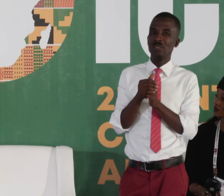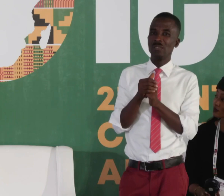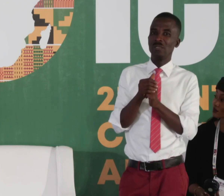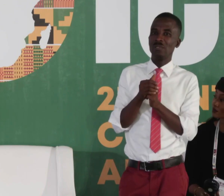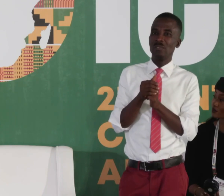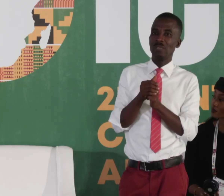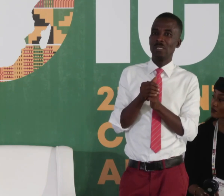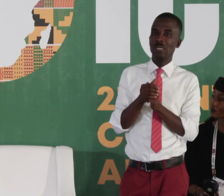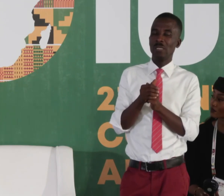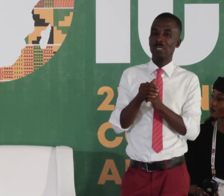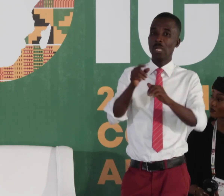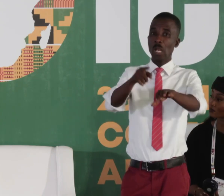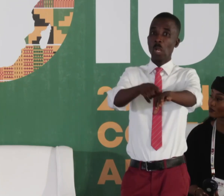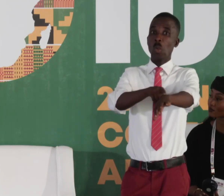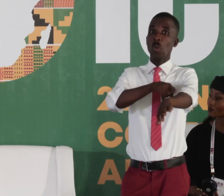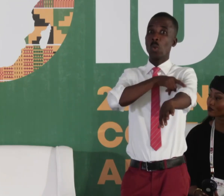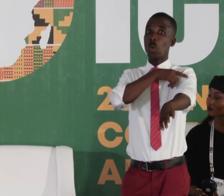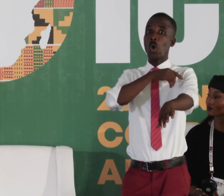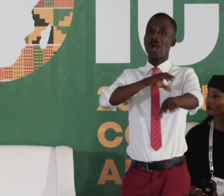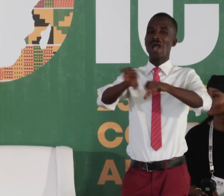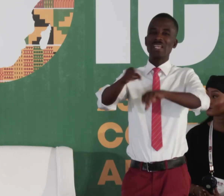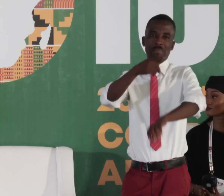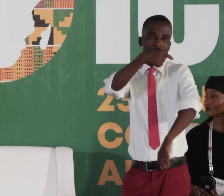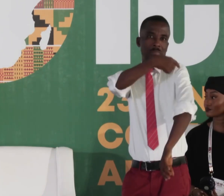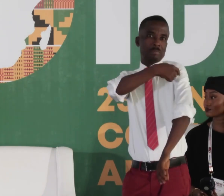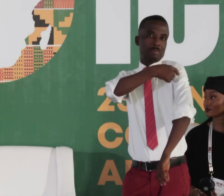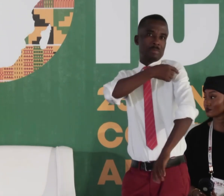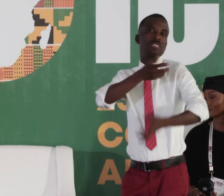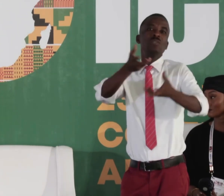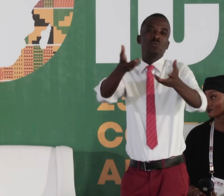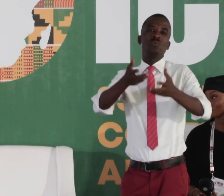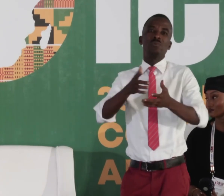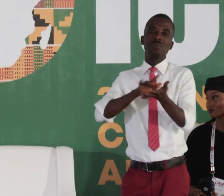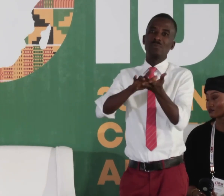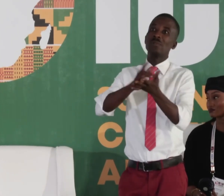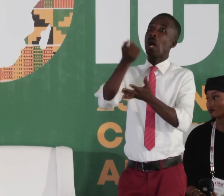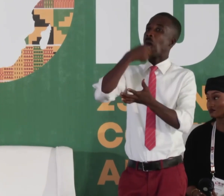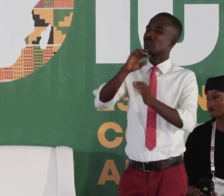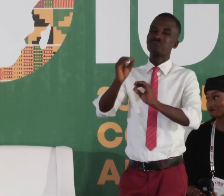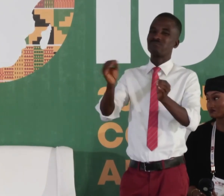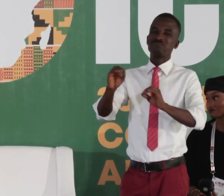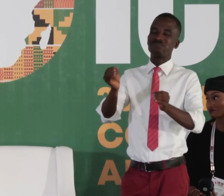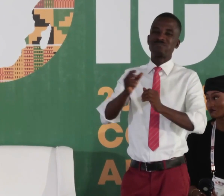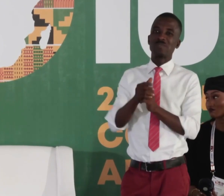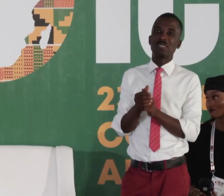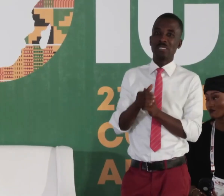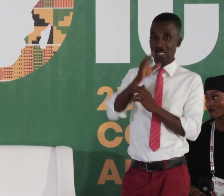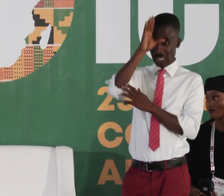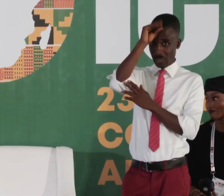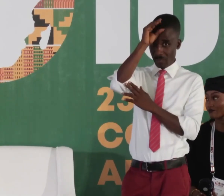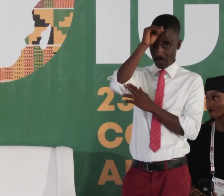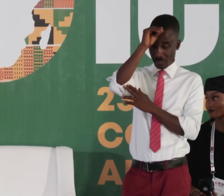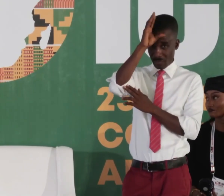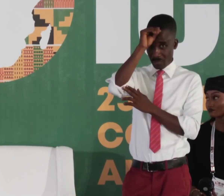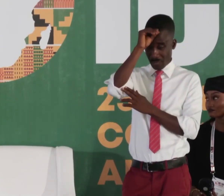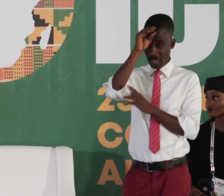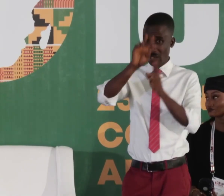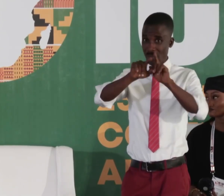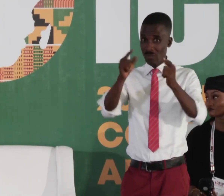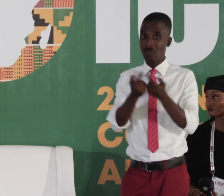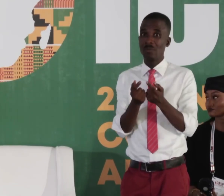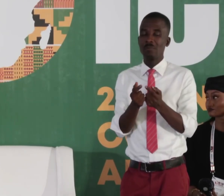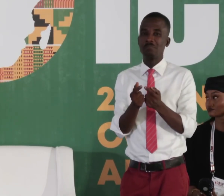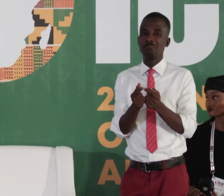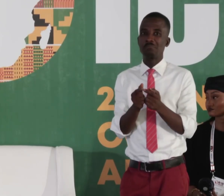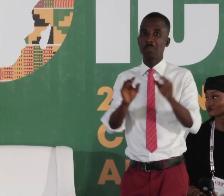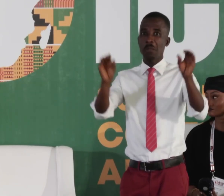the long-acting injectable as compared to the oral PrEP. For the male partners that we asked, none of them